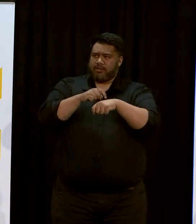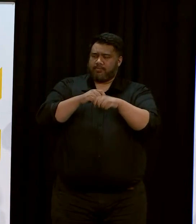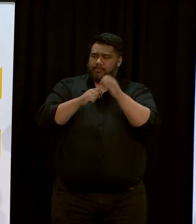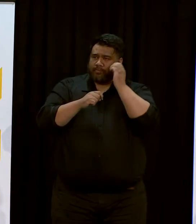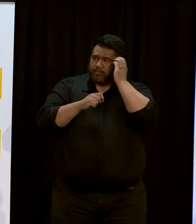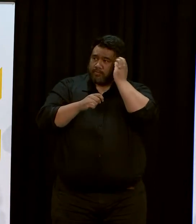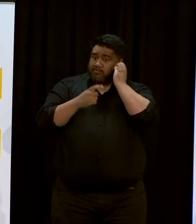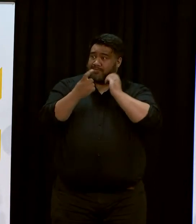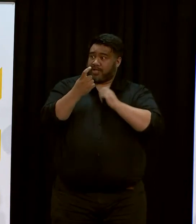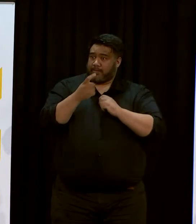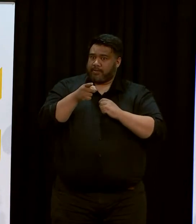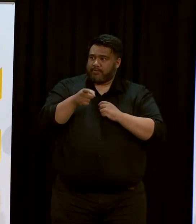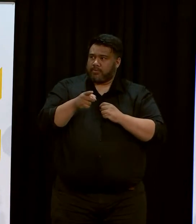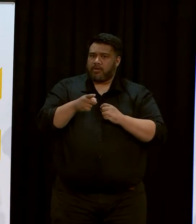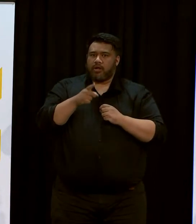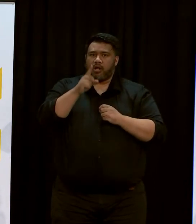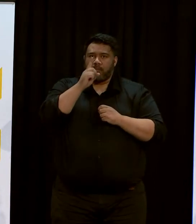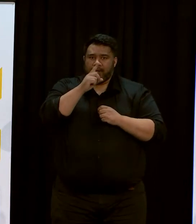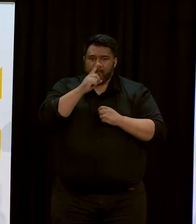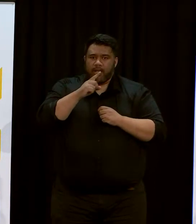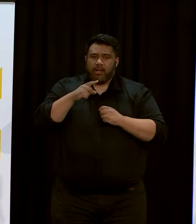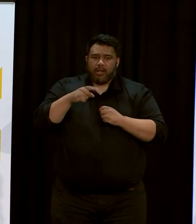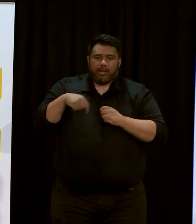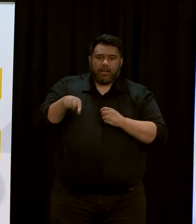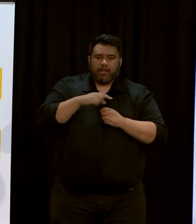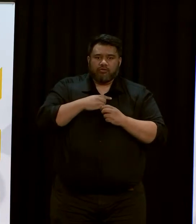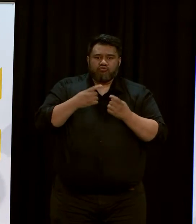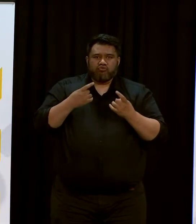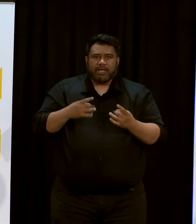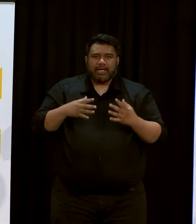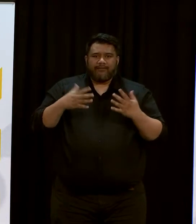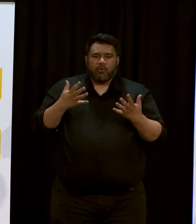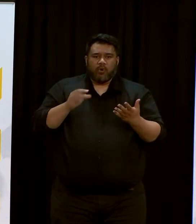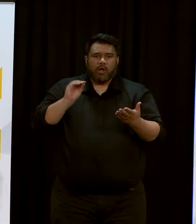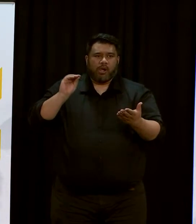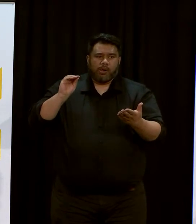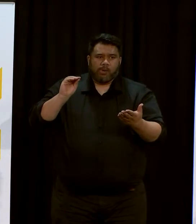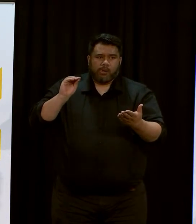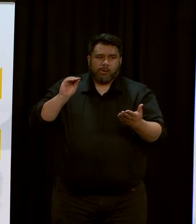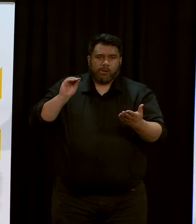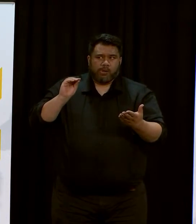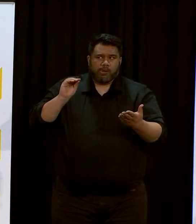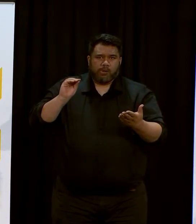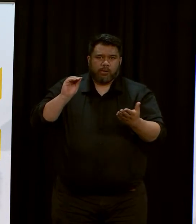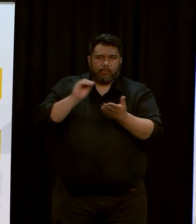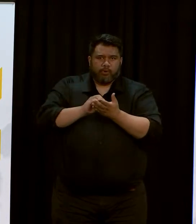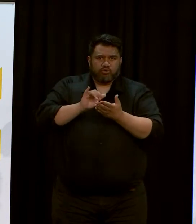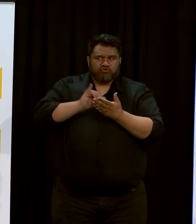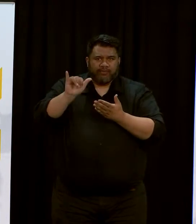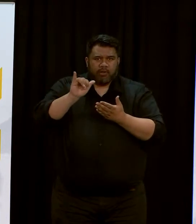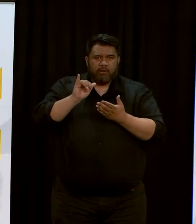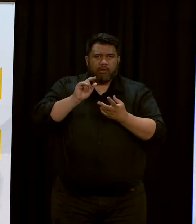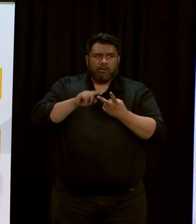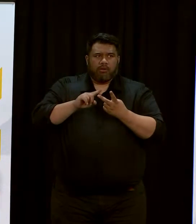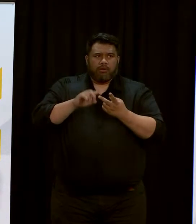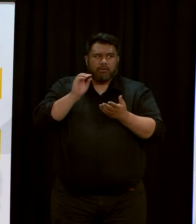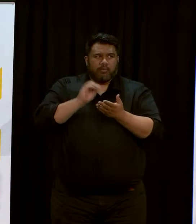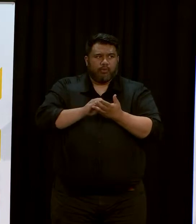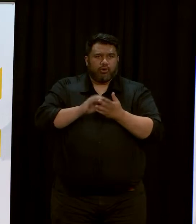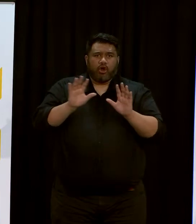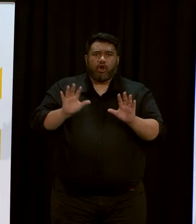people who are getting close to drop-dead dates for booking travel and family